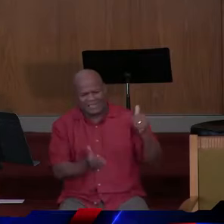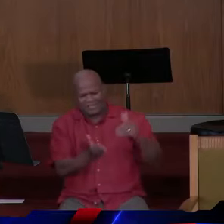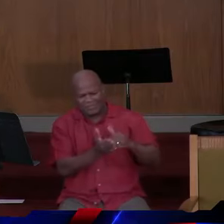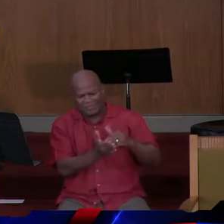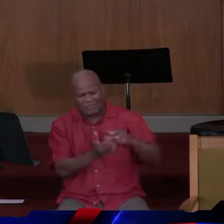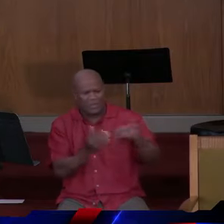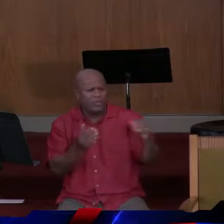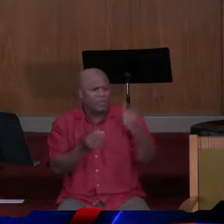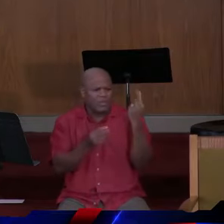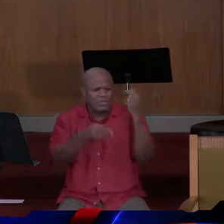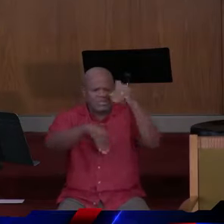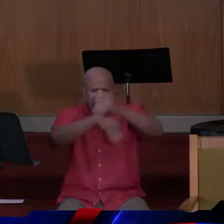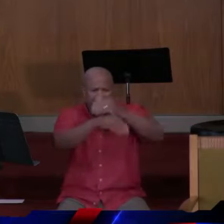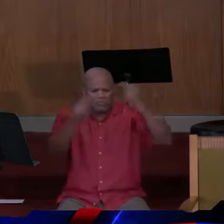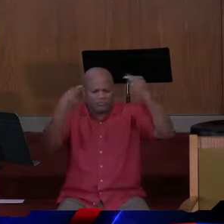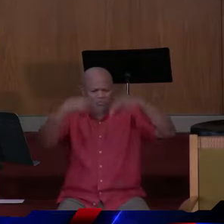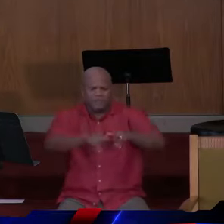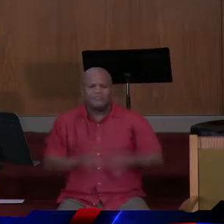a night of intimacy.